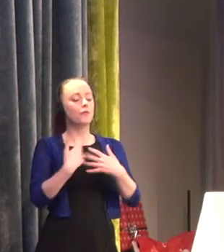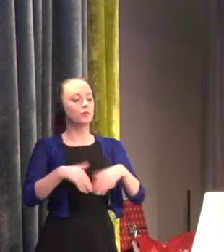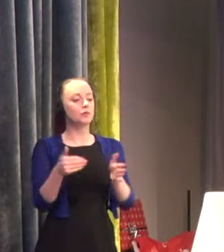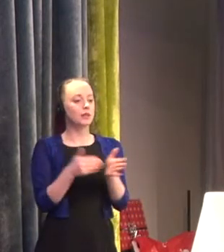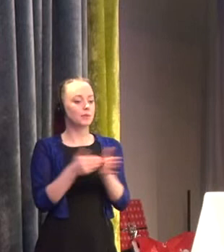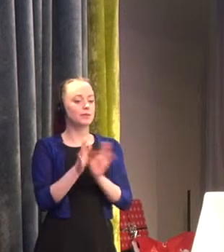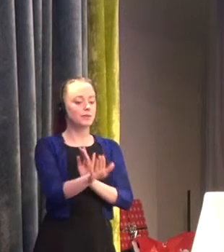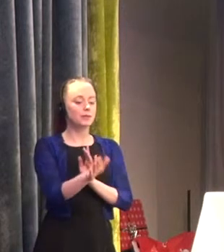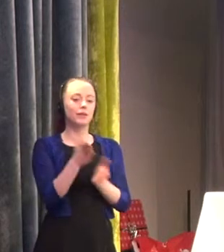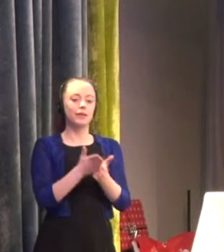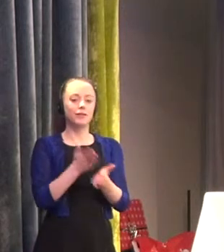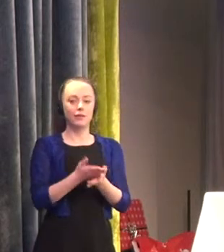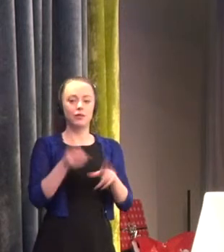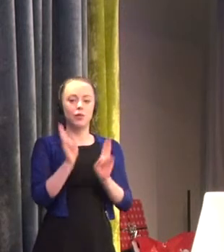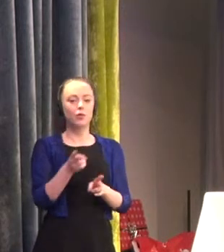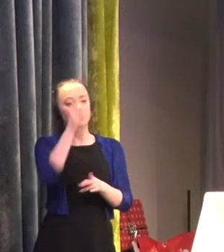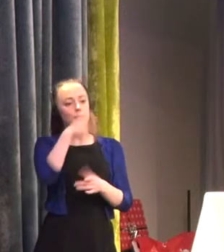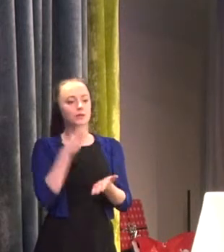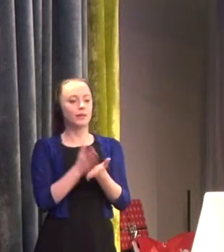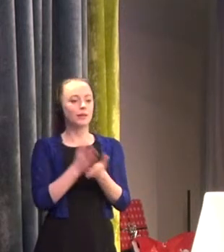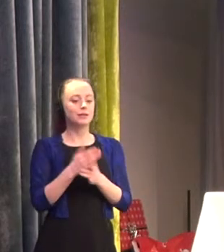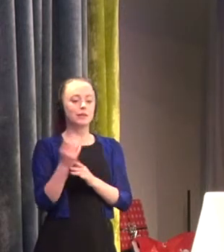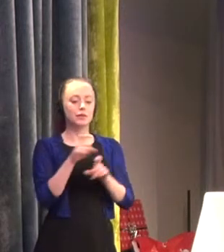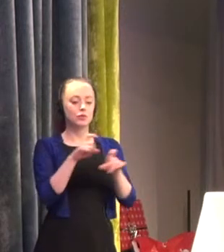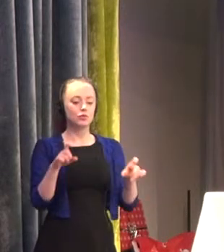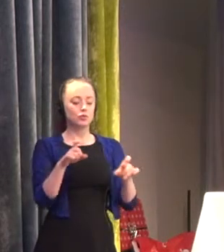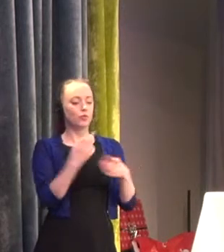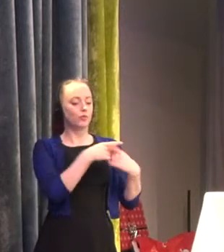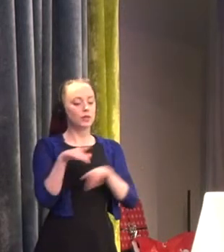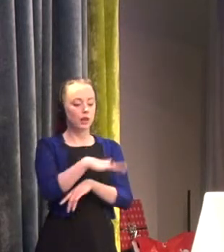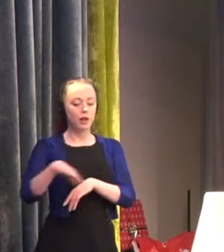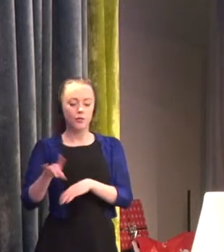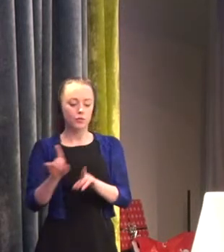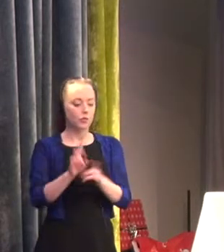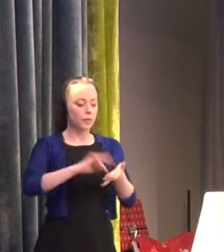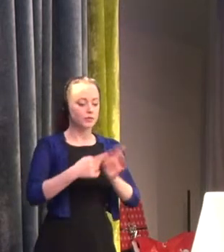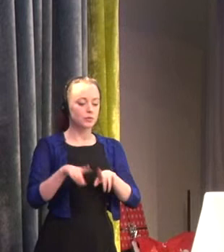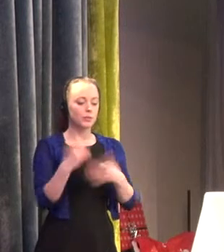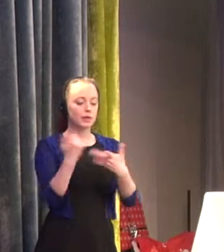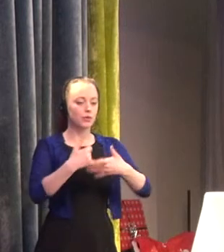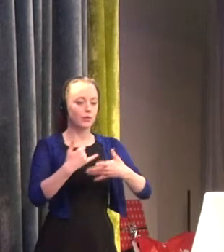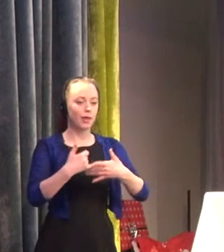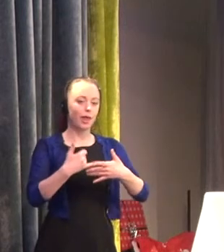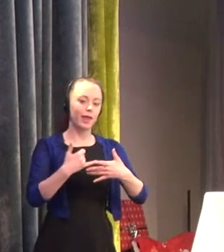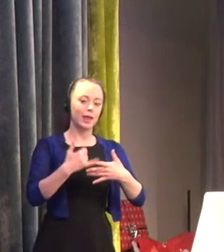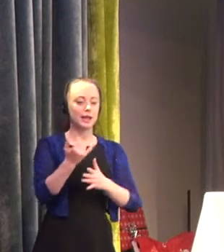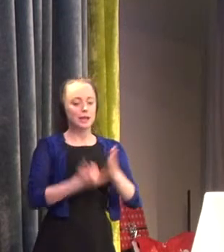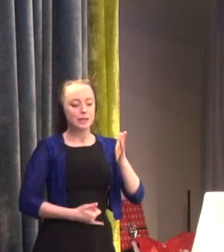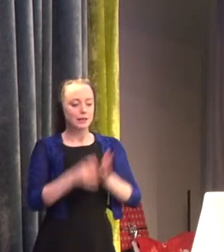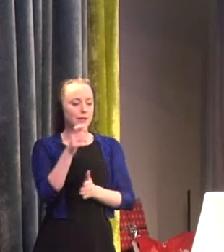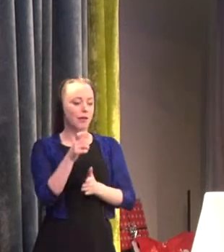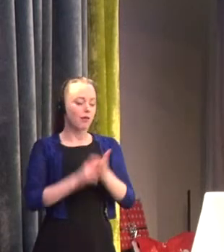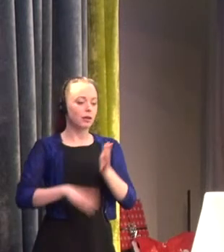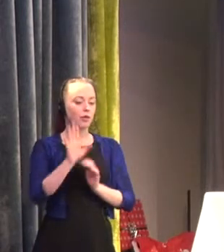institutions. If you were to look at the local monitoring provision, the requirement for a local focal point for monitoring the